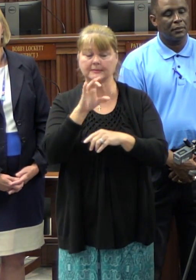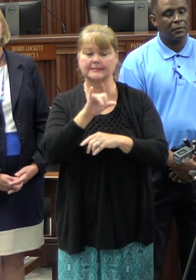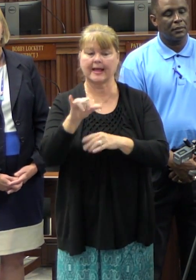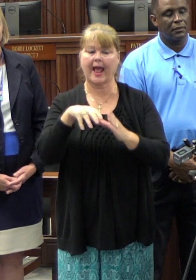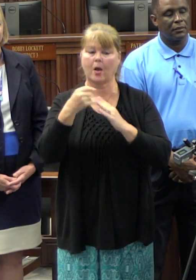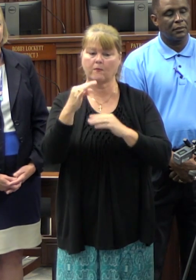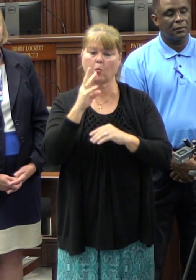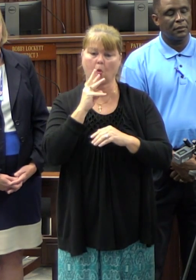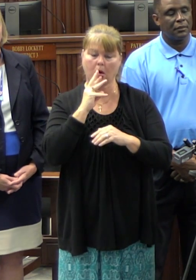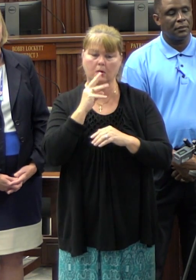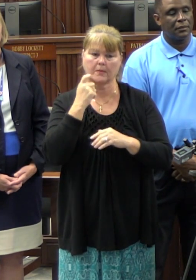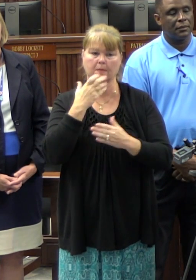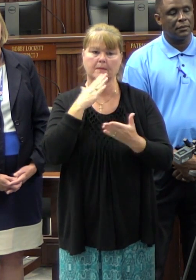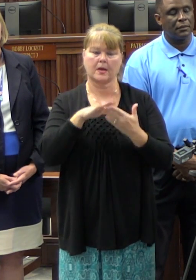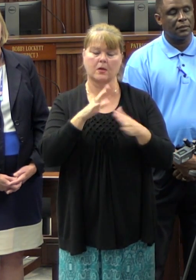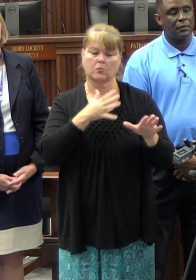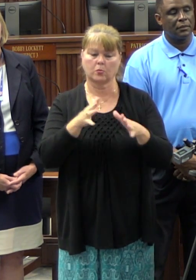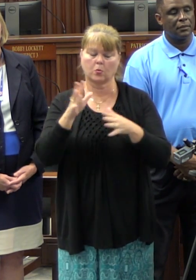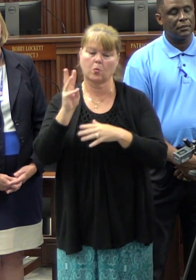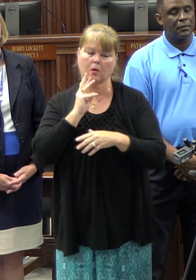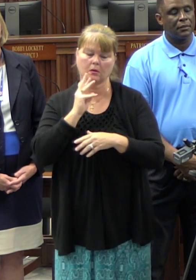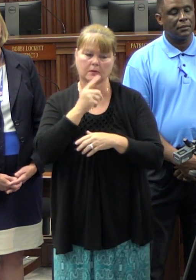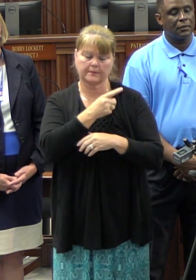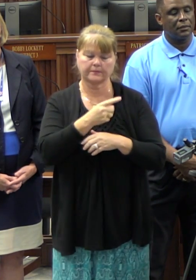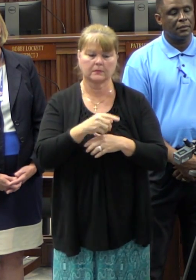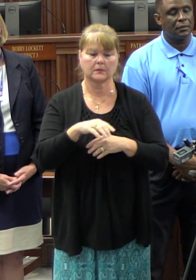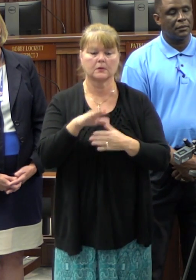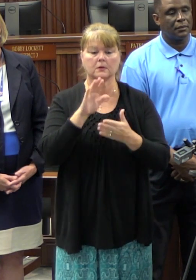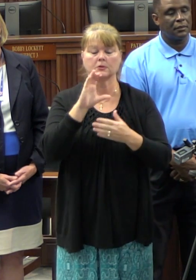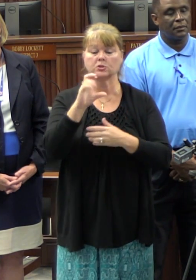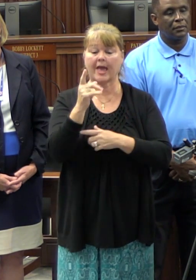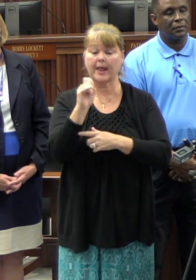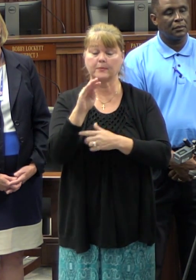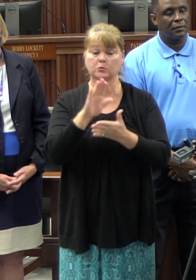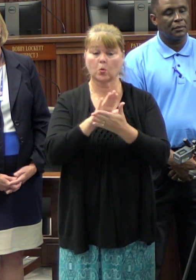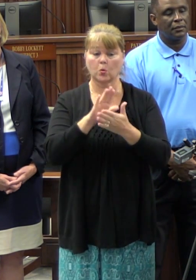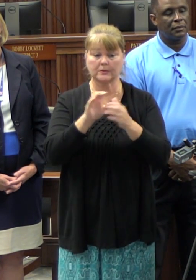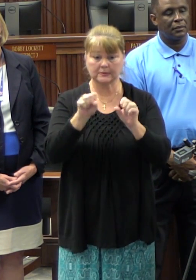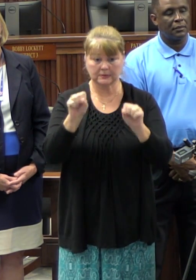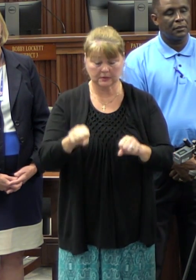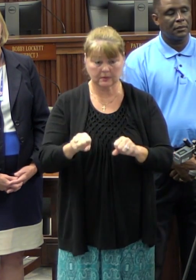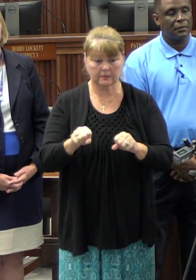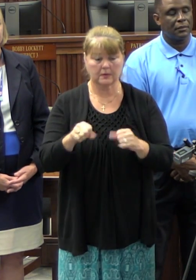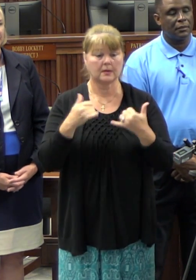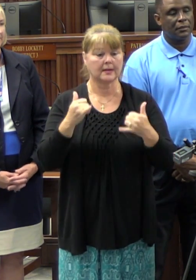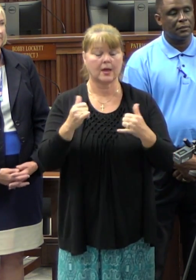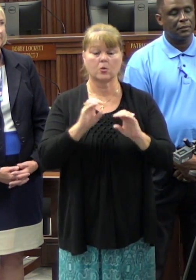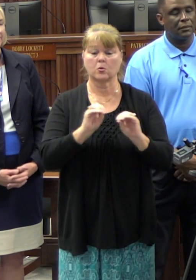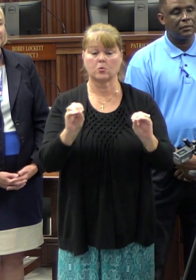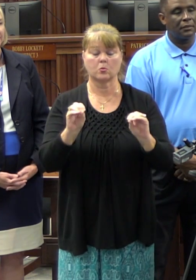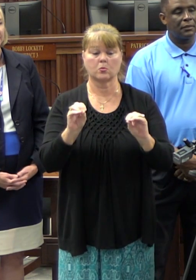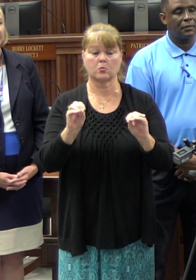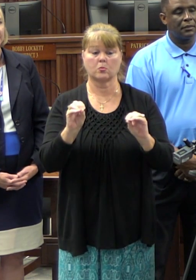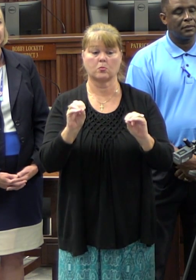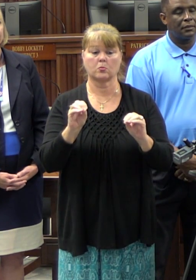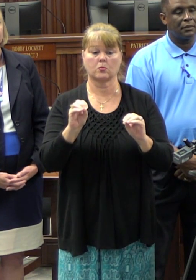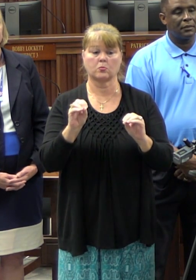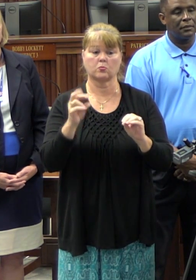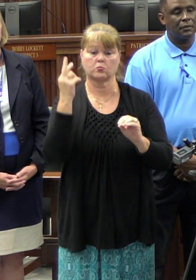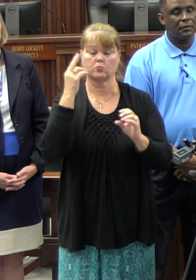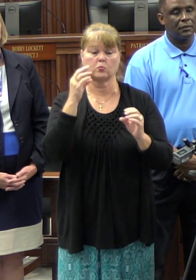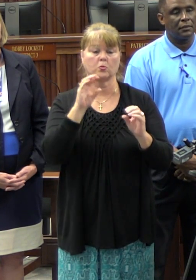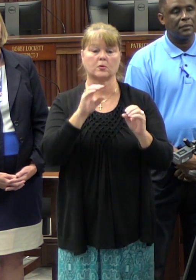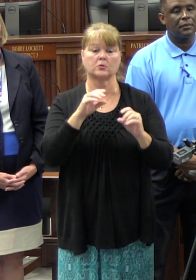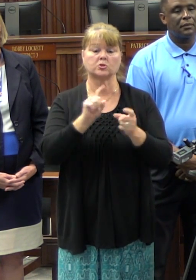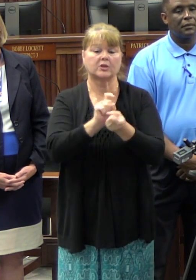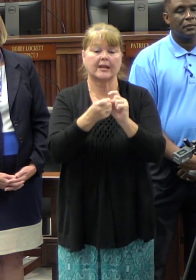to the strong rip currents. Chatham County Public Schools, as of the last advisory, there's no indication of a need to alter tomorrow's